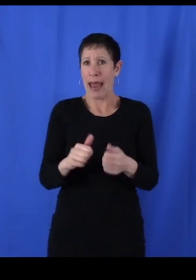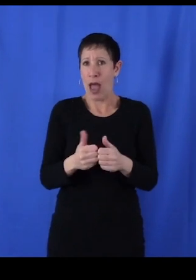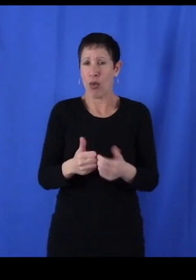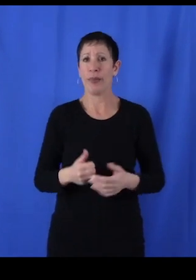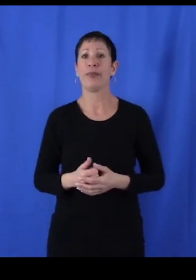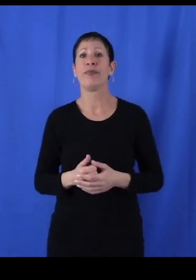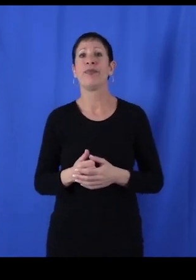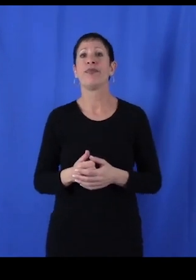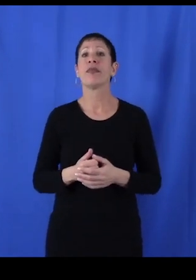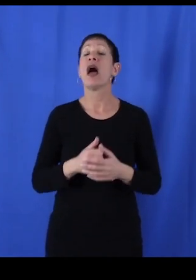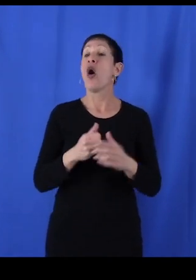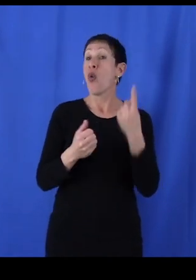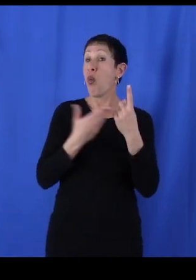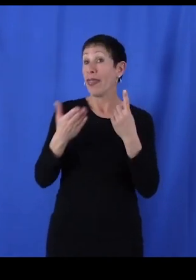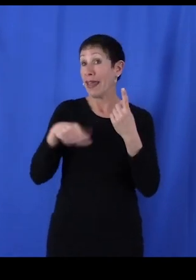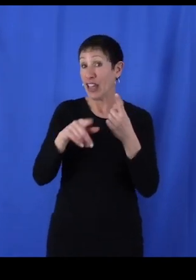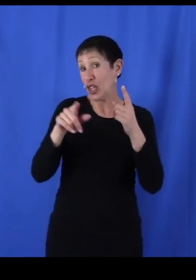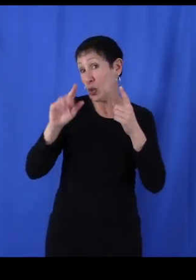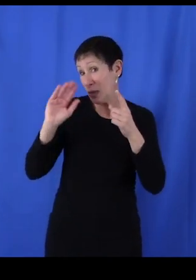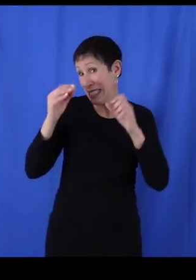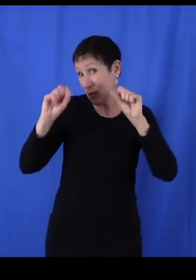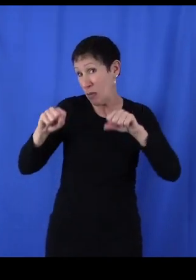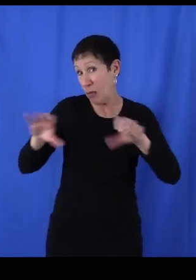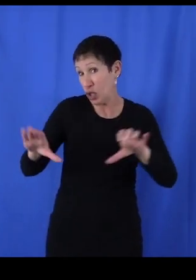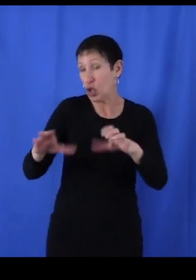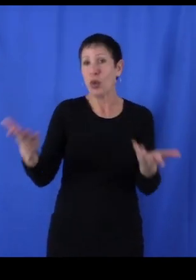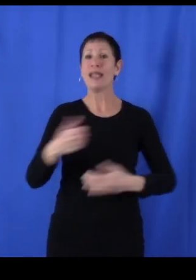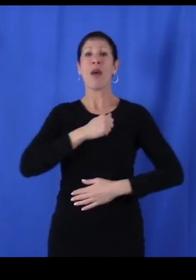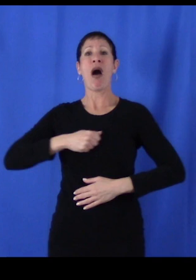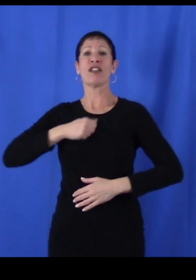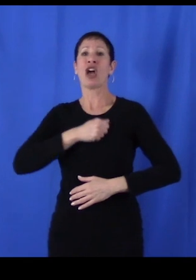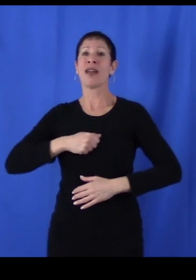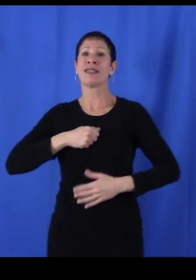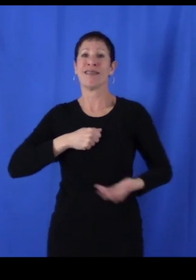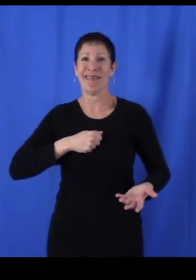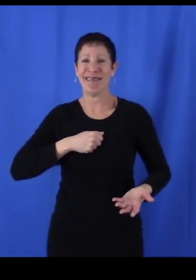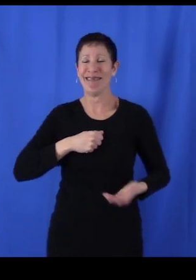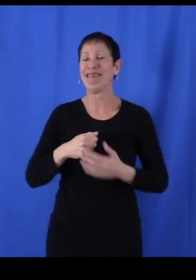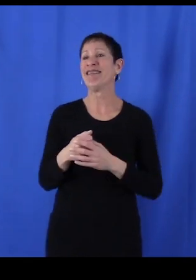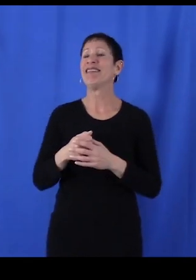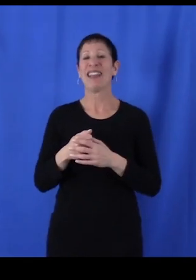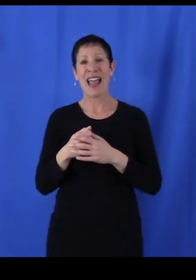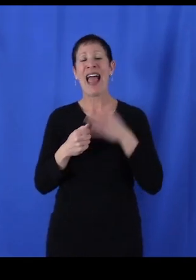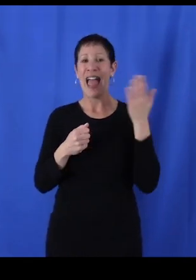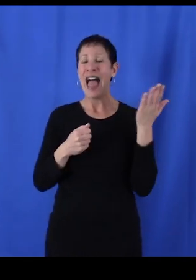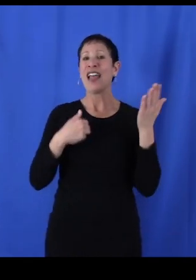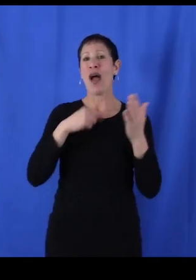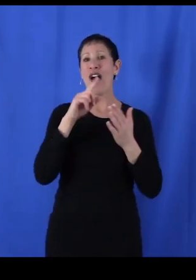Well, one thing you can apparently do is apologize. And there's Zuckerberg before the US